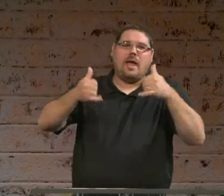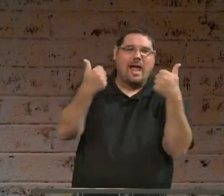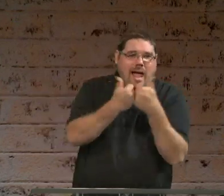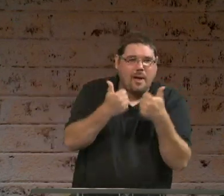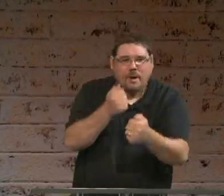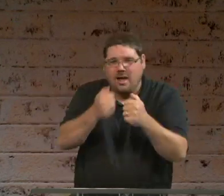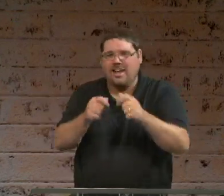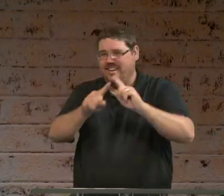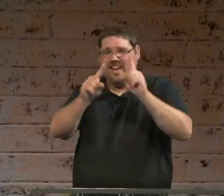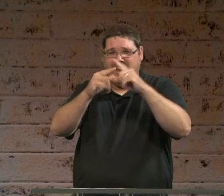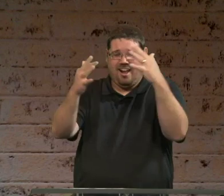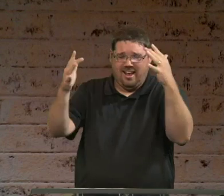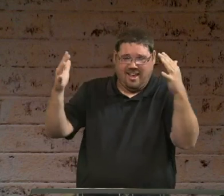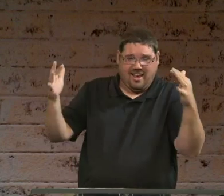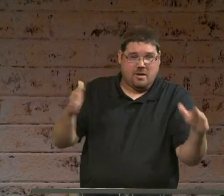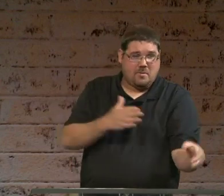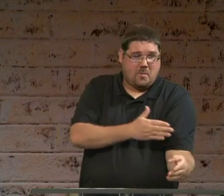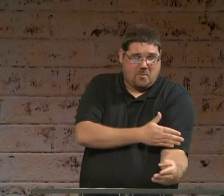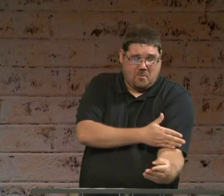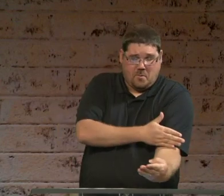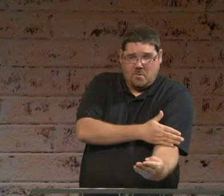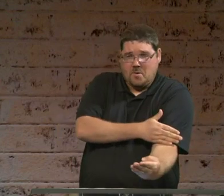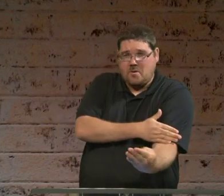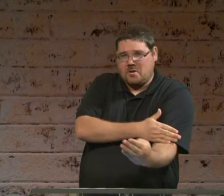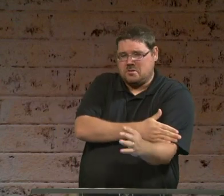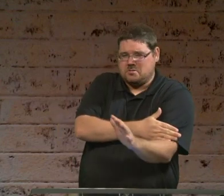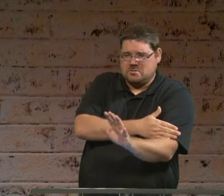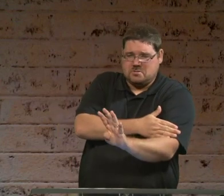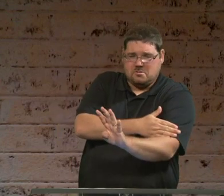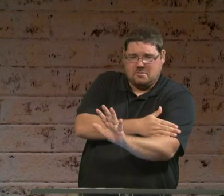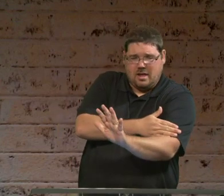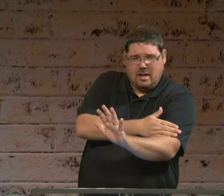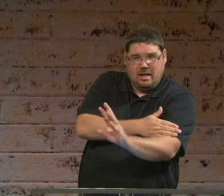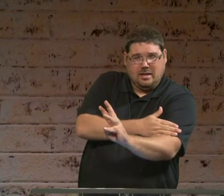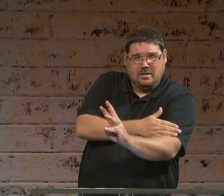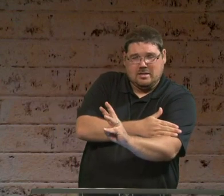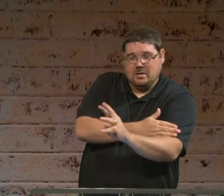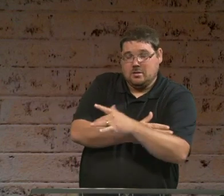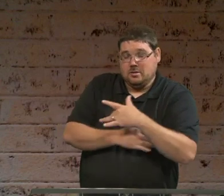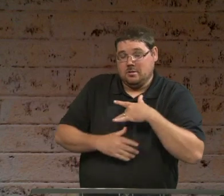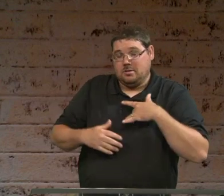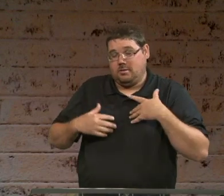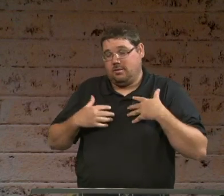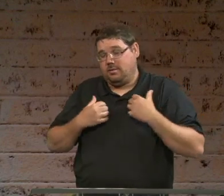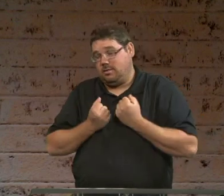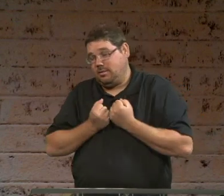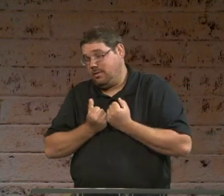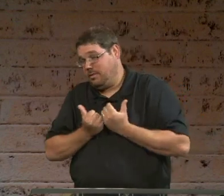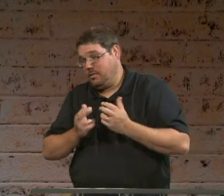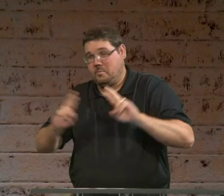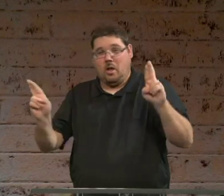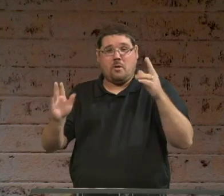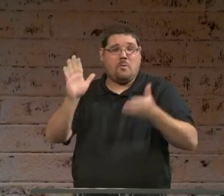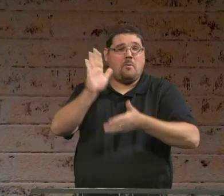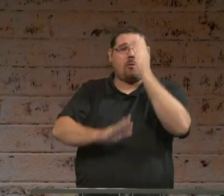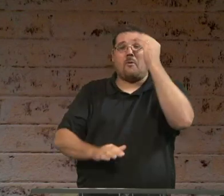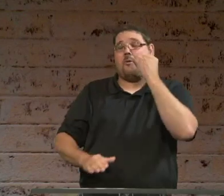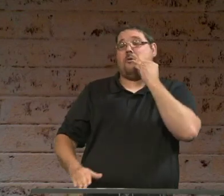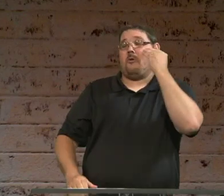with movies and games and talking. We did all those things. And as it began to get light in the morning, we were so